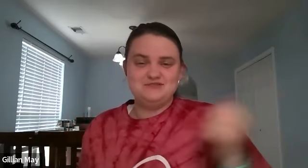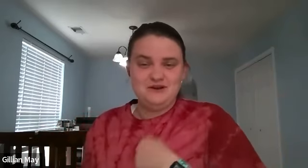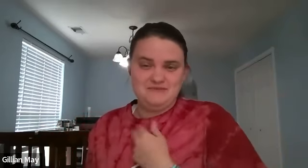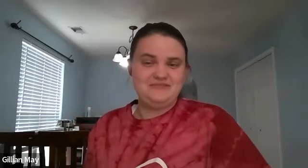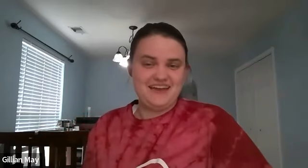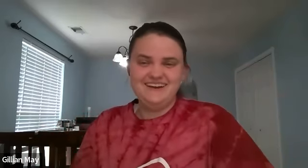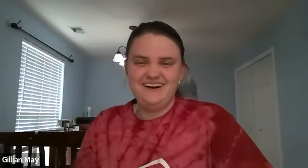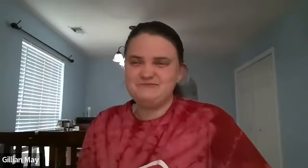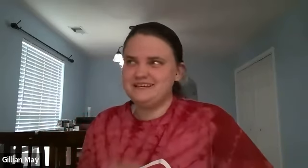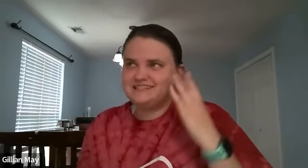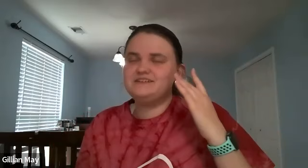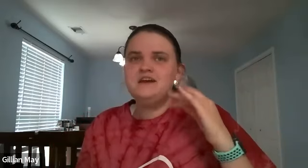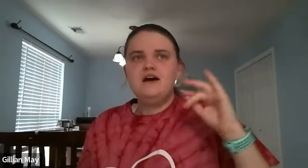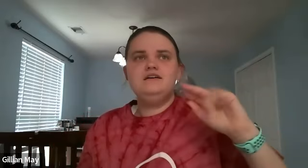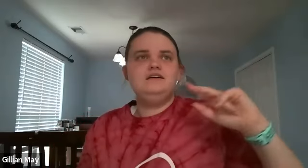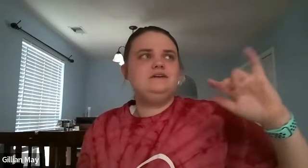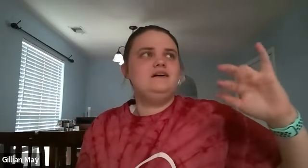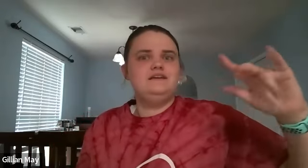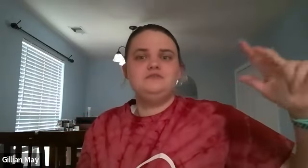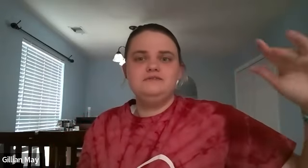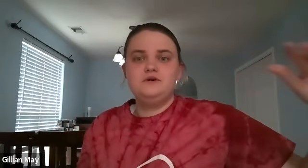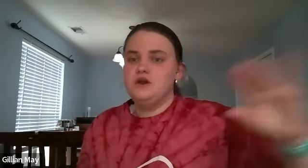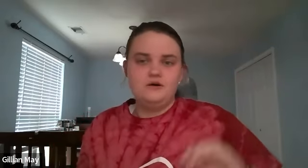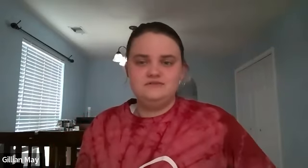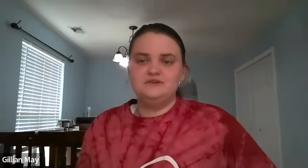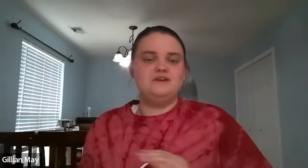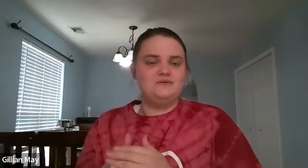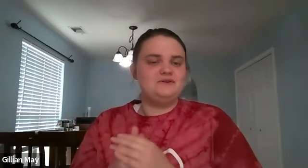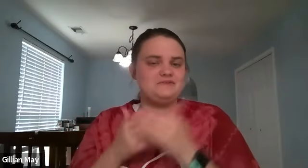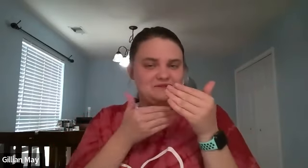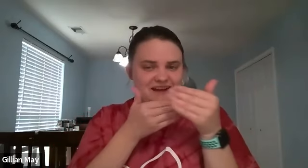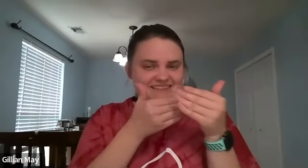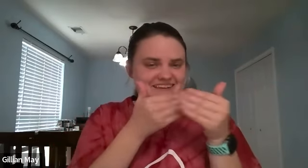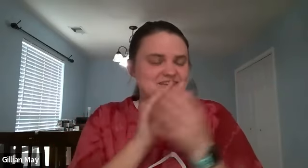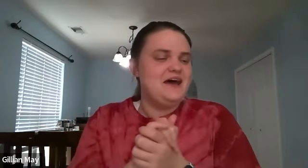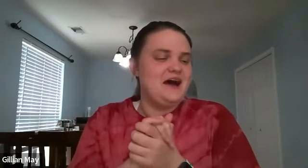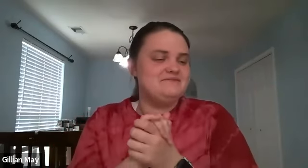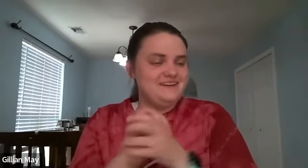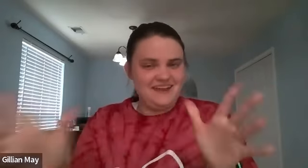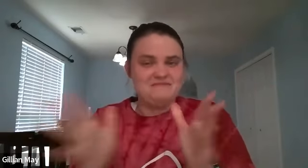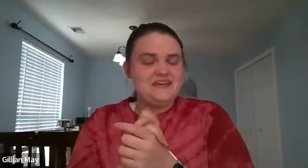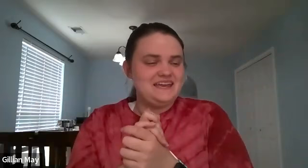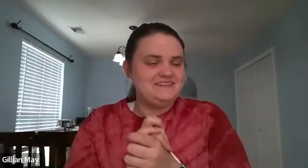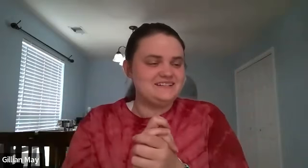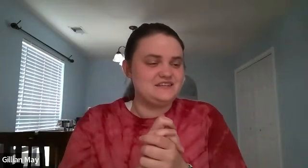sorry about that. I'm like sitting here like, okay, we got like 3 or 4. No. We're right at the end. Okay. Anyway,